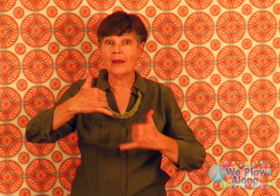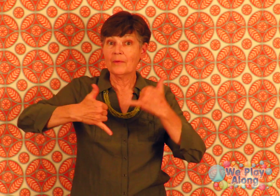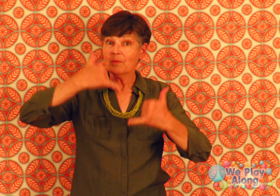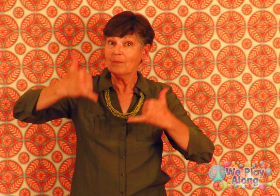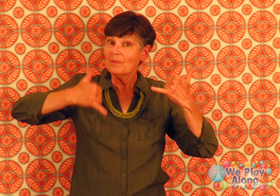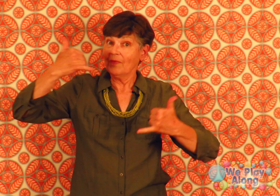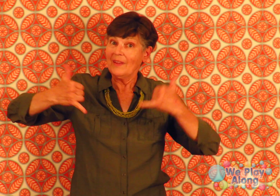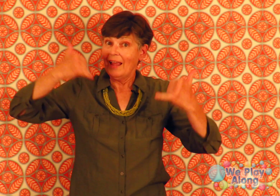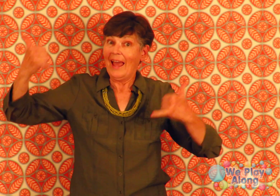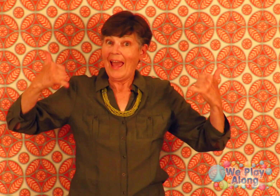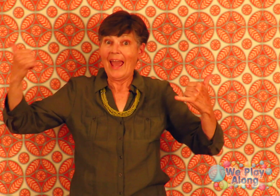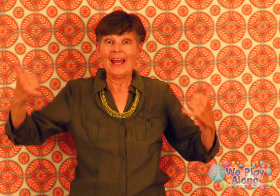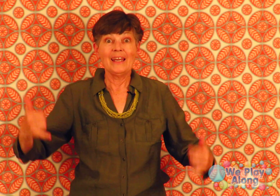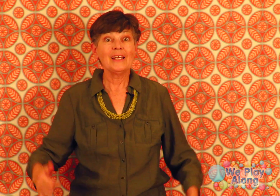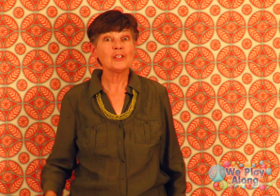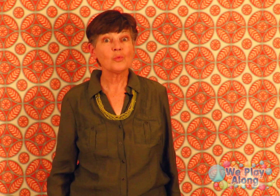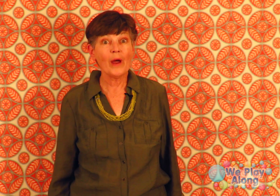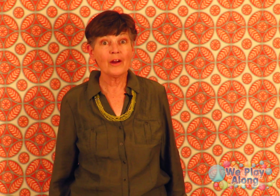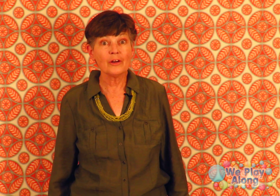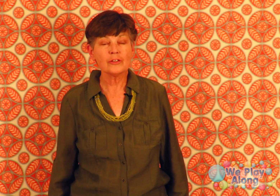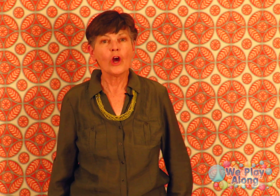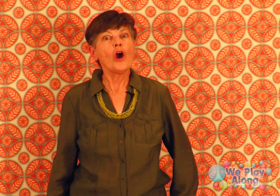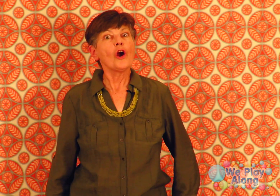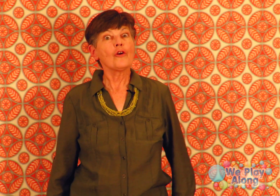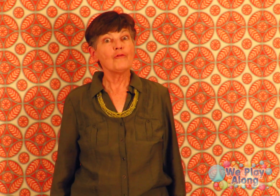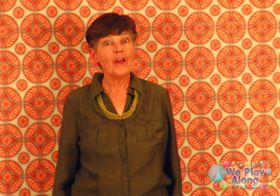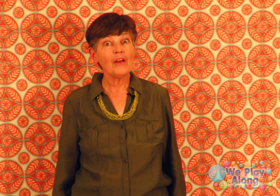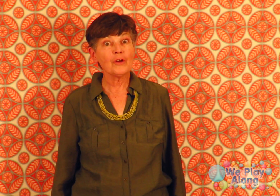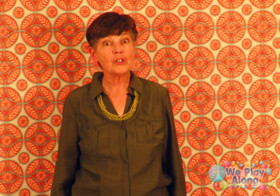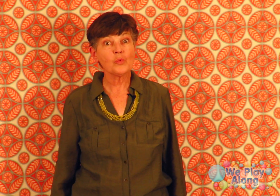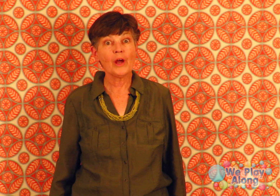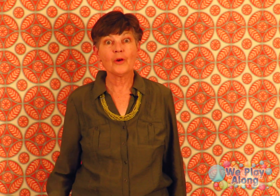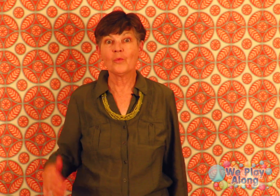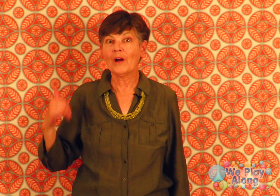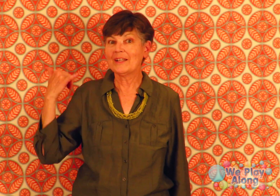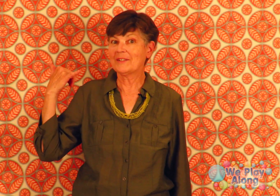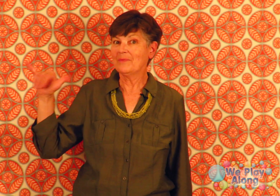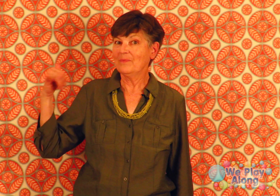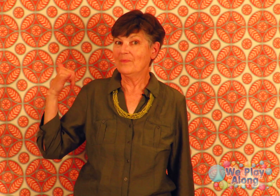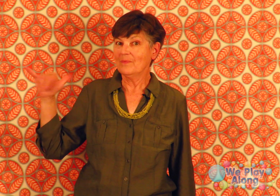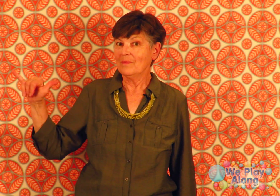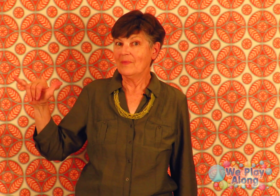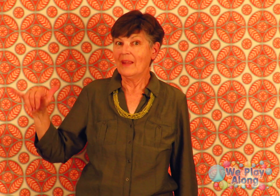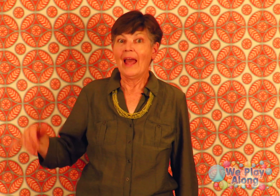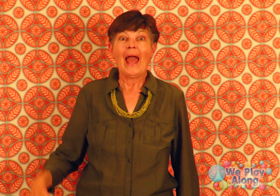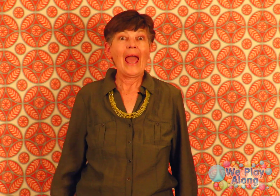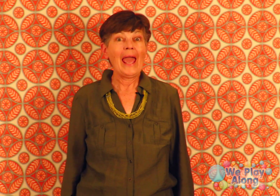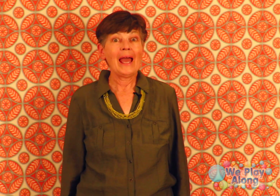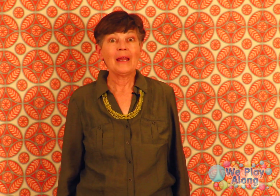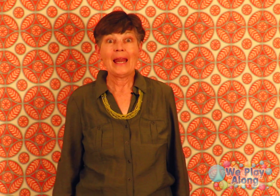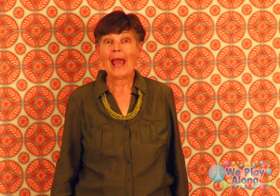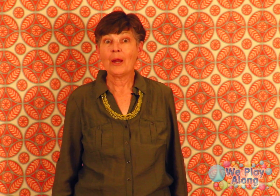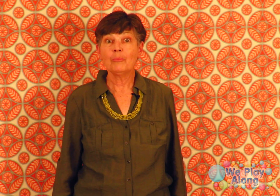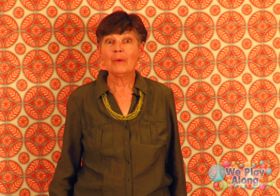make and knit sweaters. Her favorite sweater was, and it had